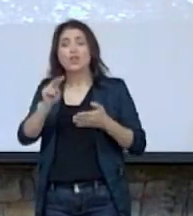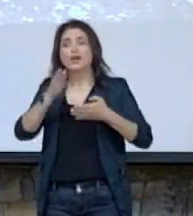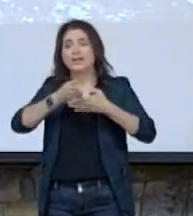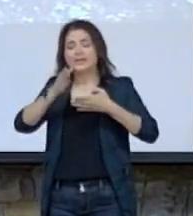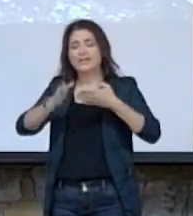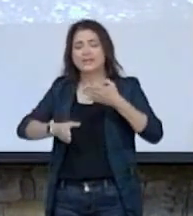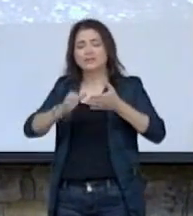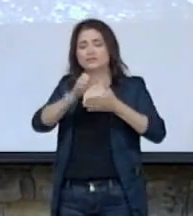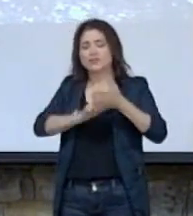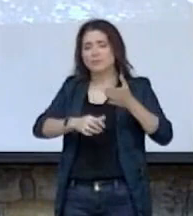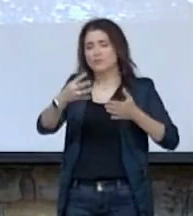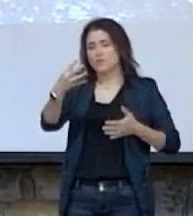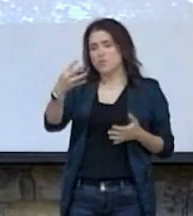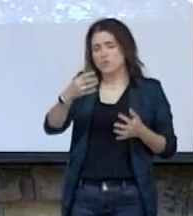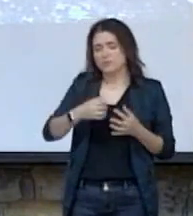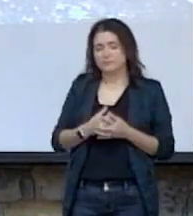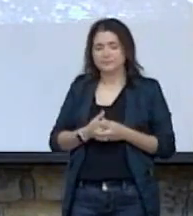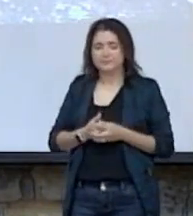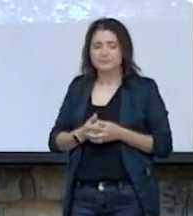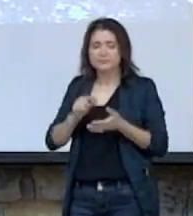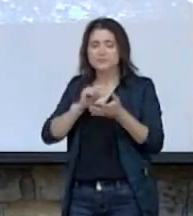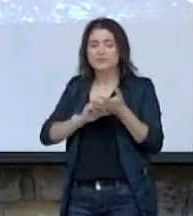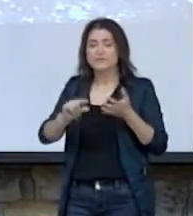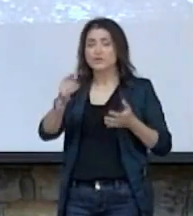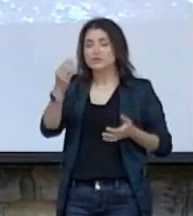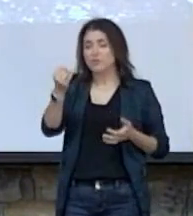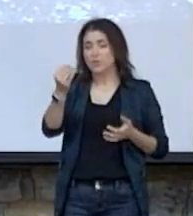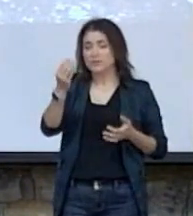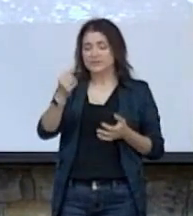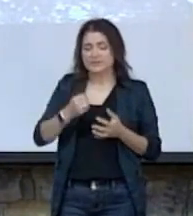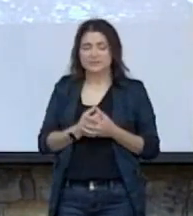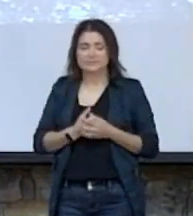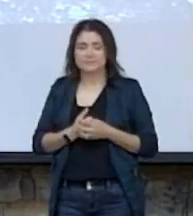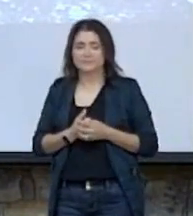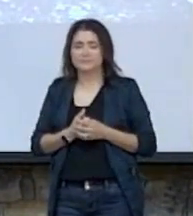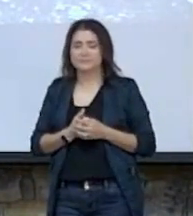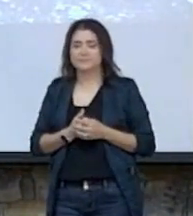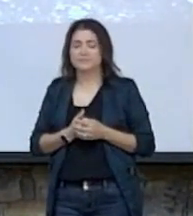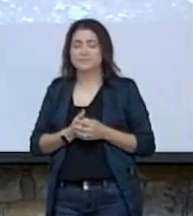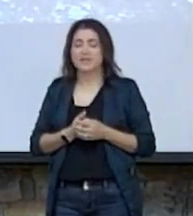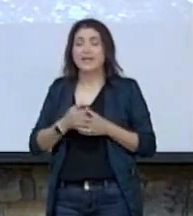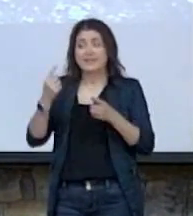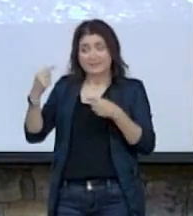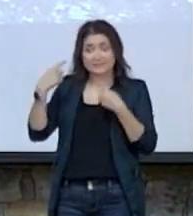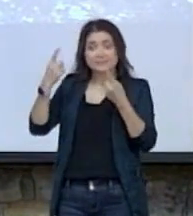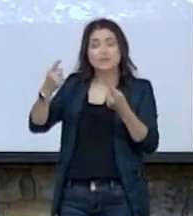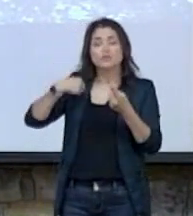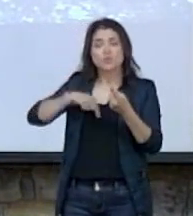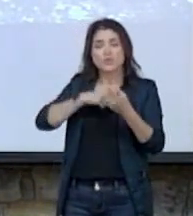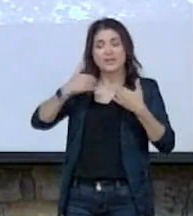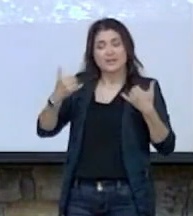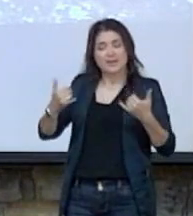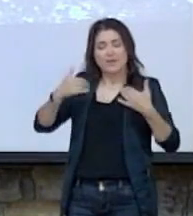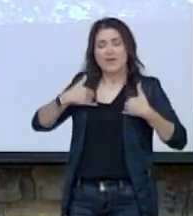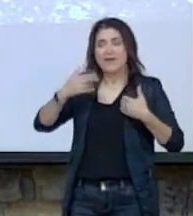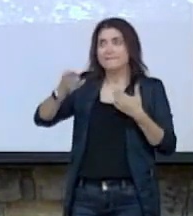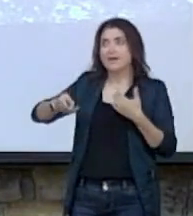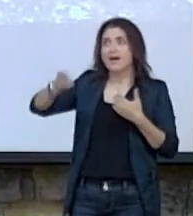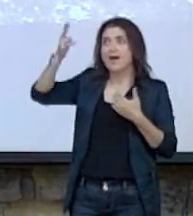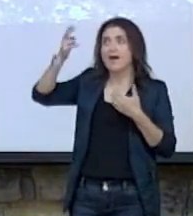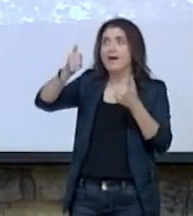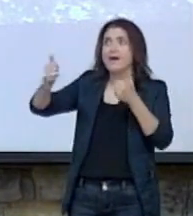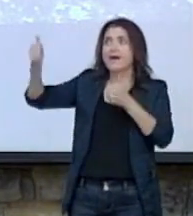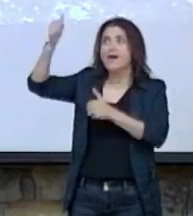with me. Verse 14. Since then we have a great high priest who has passed through the